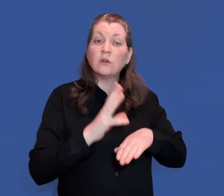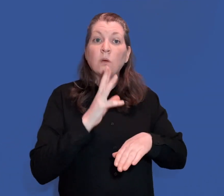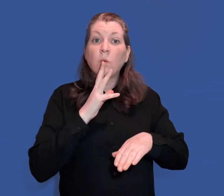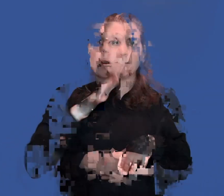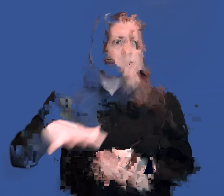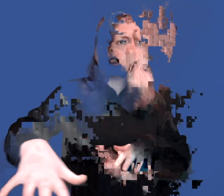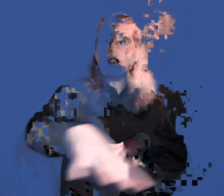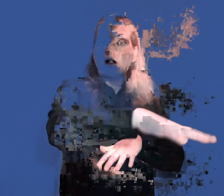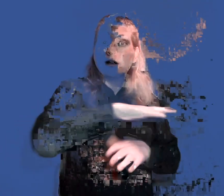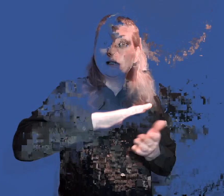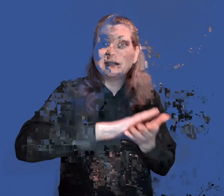Project number 2